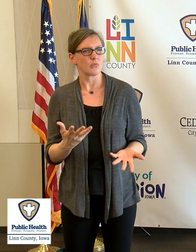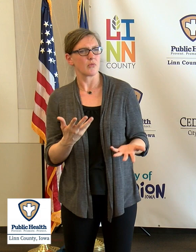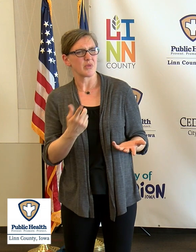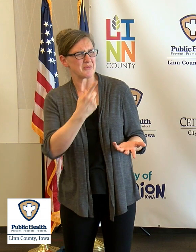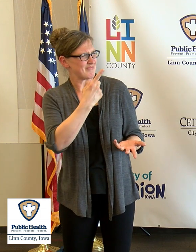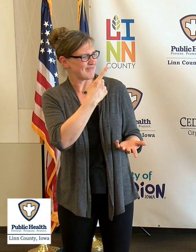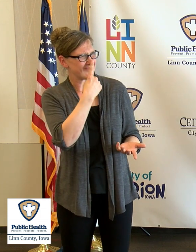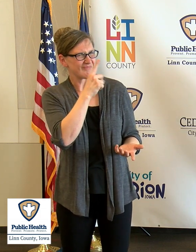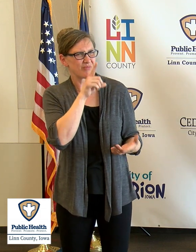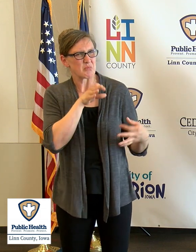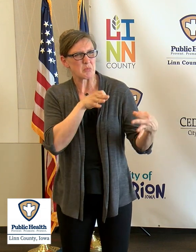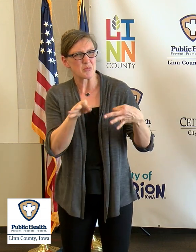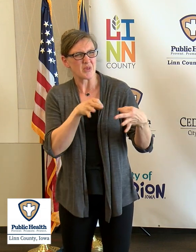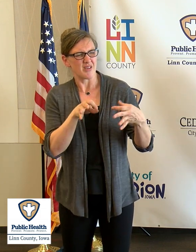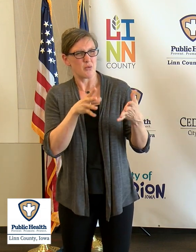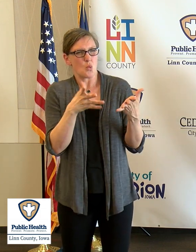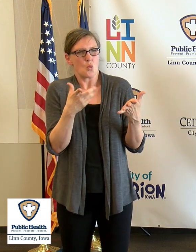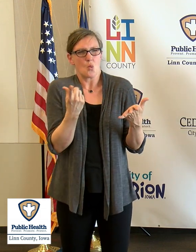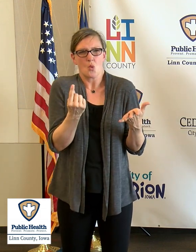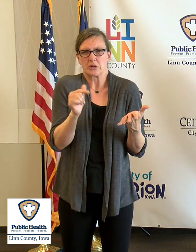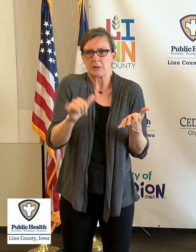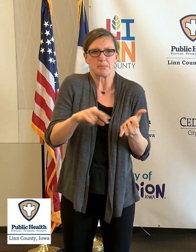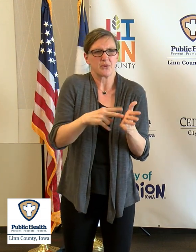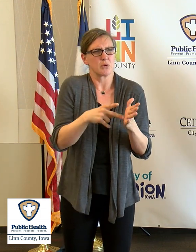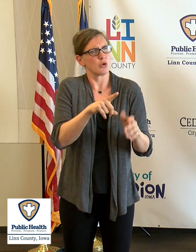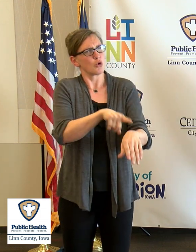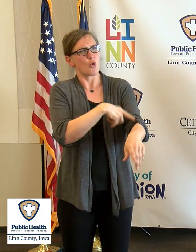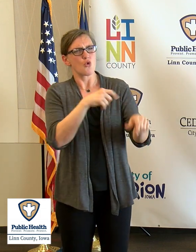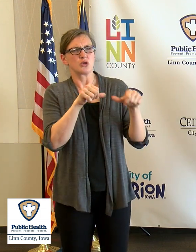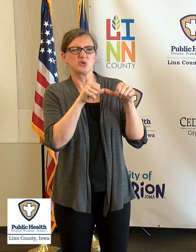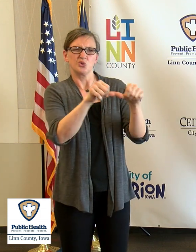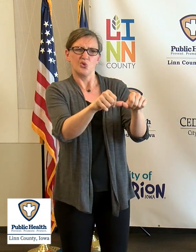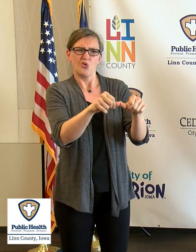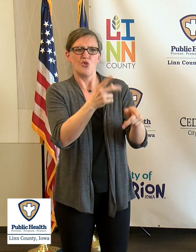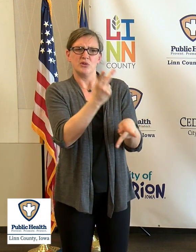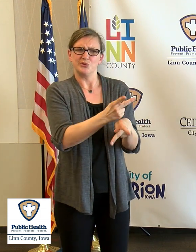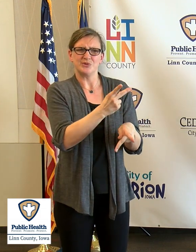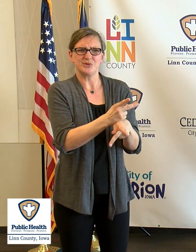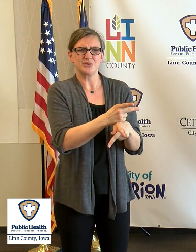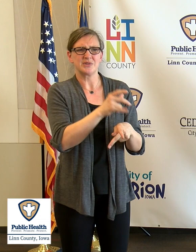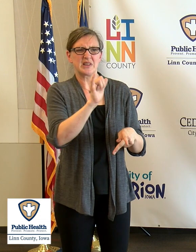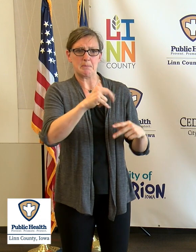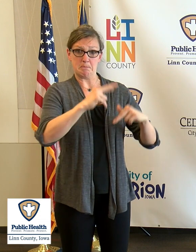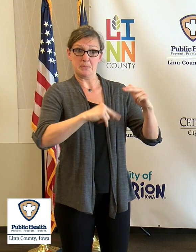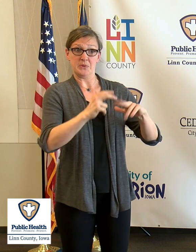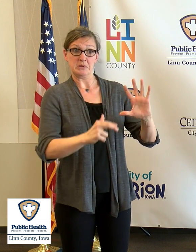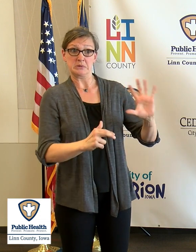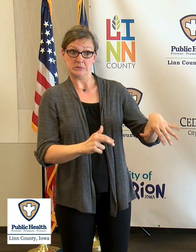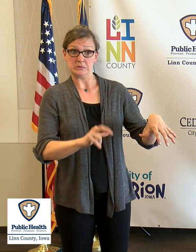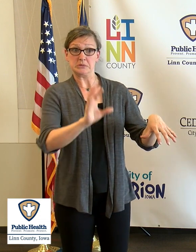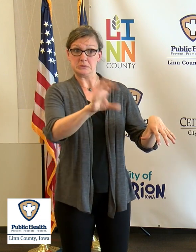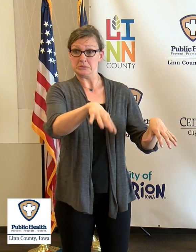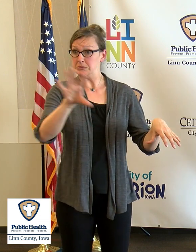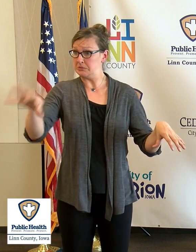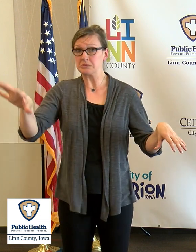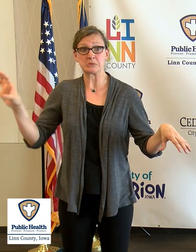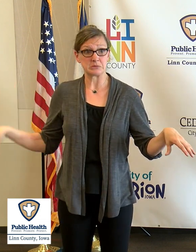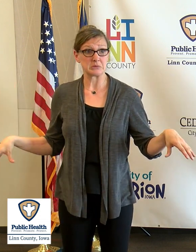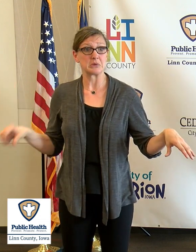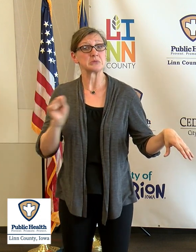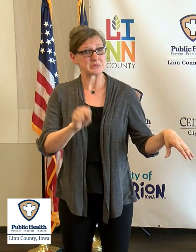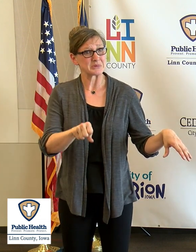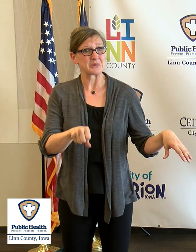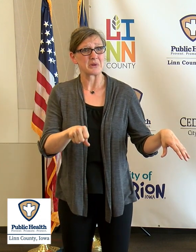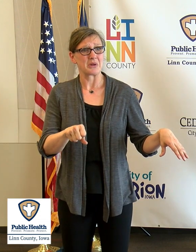something that popped into my head was these long-term care facilities. I doubt they would be,